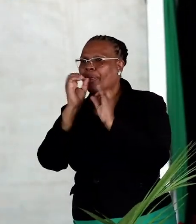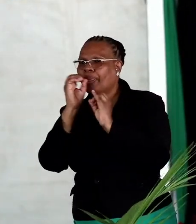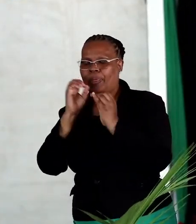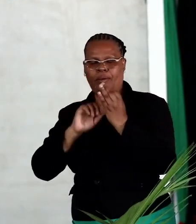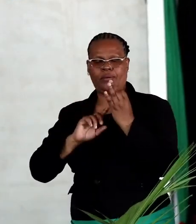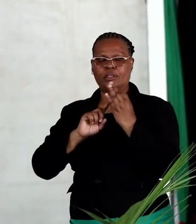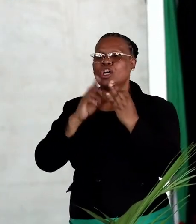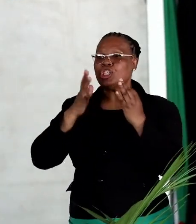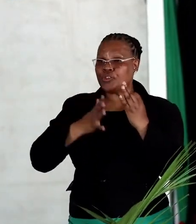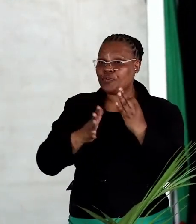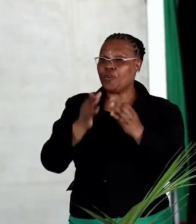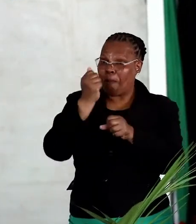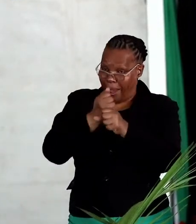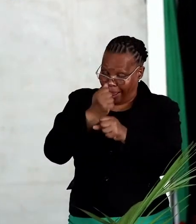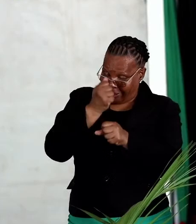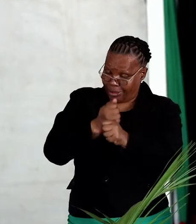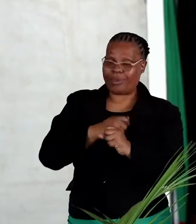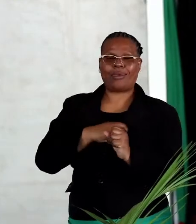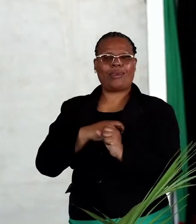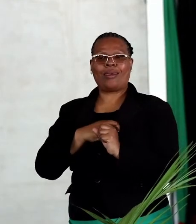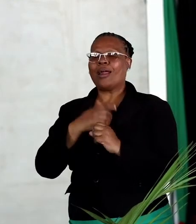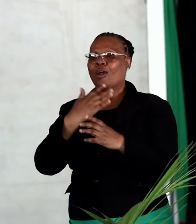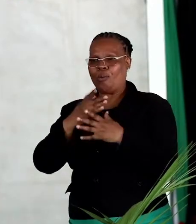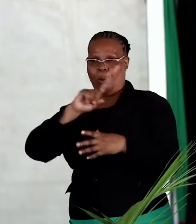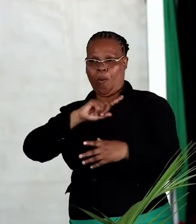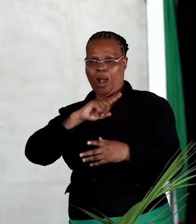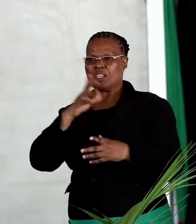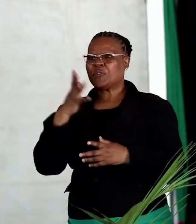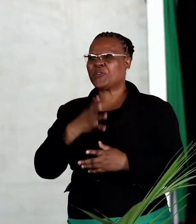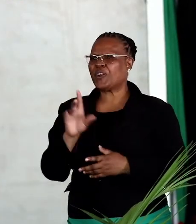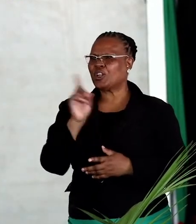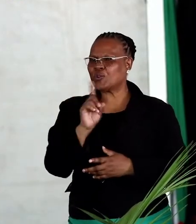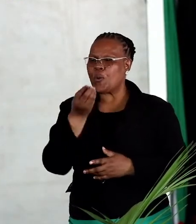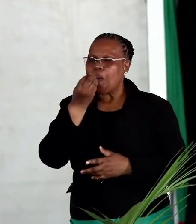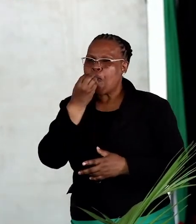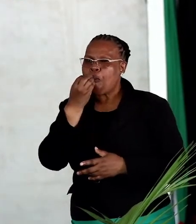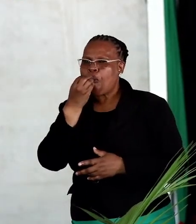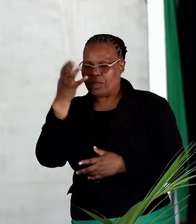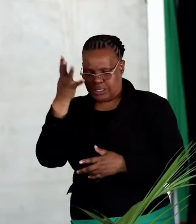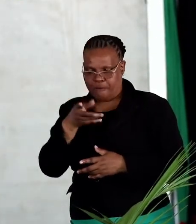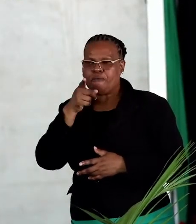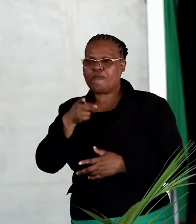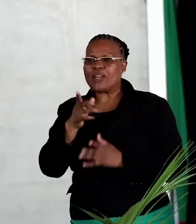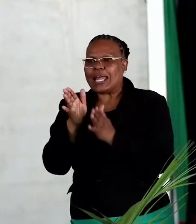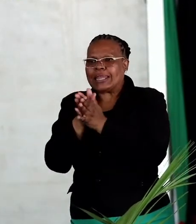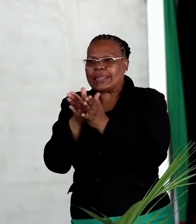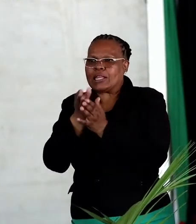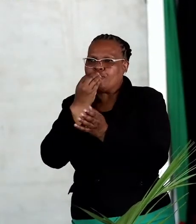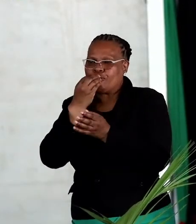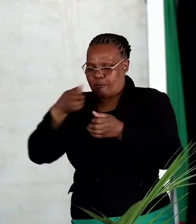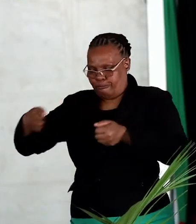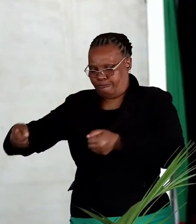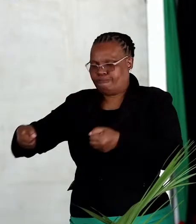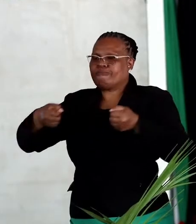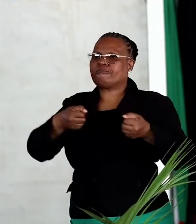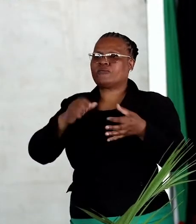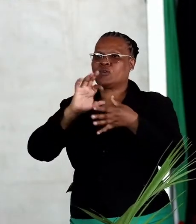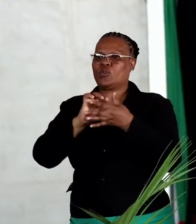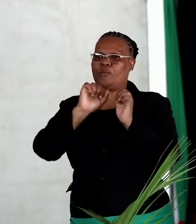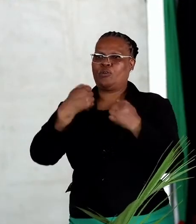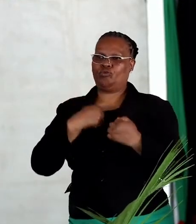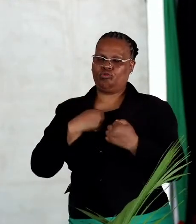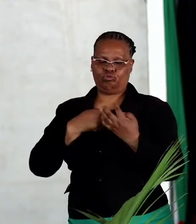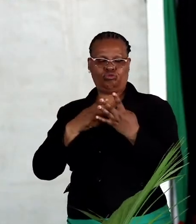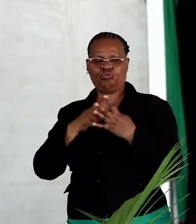asina kutya apha esuswini sicela into kokubana sifumane food parcels. Izidingo zethu